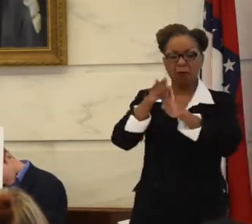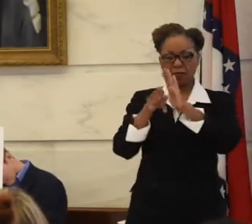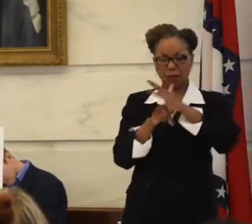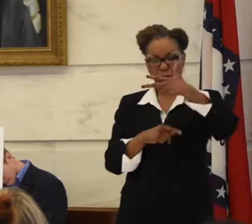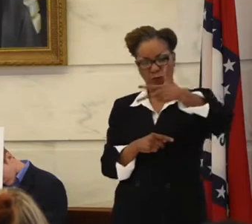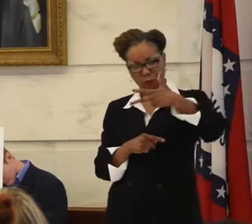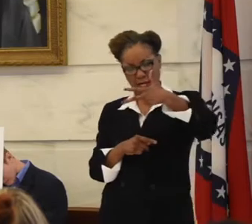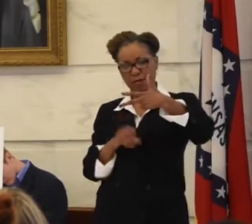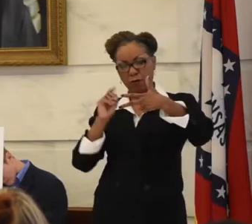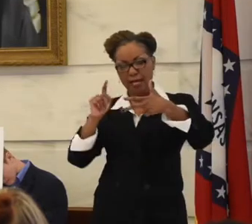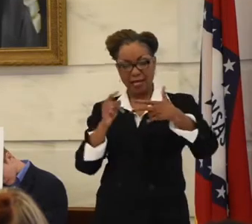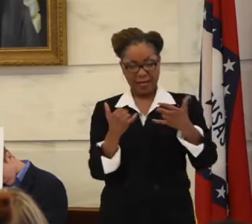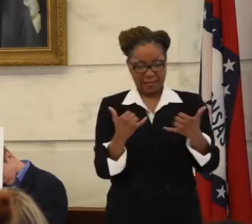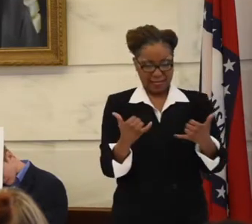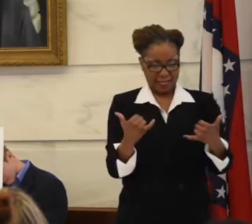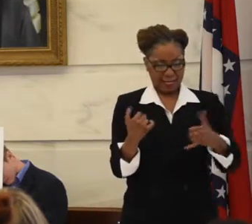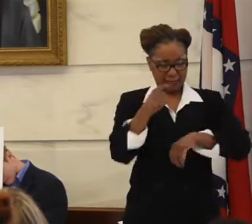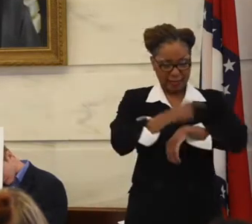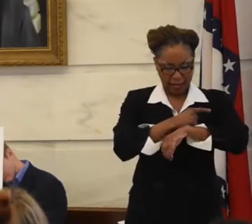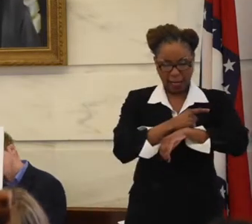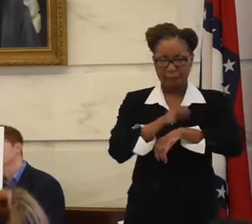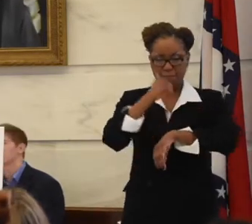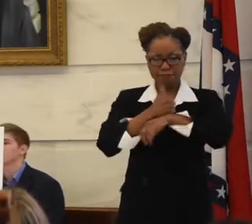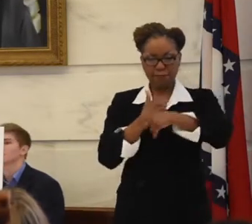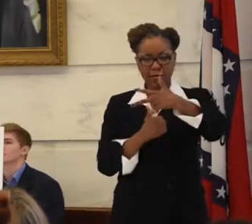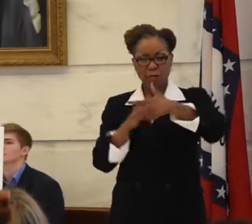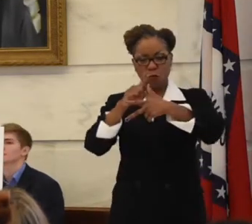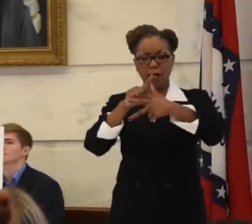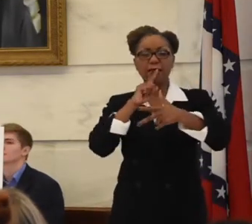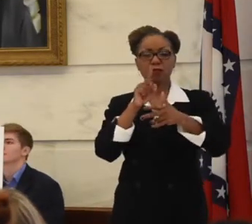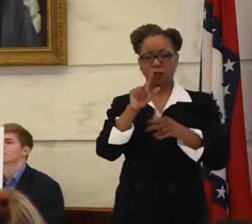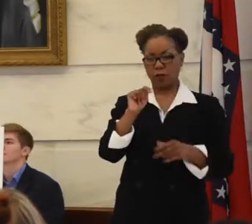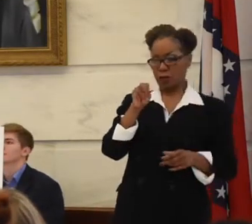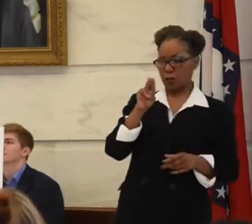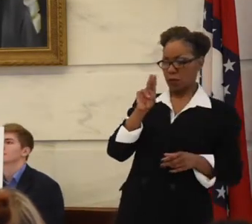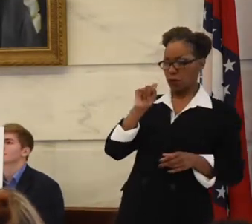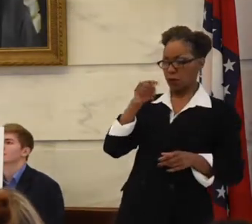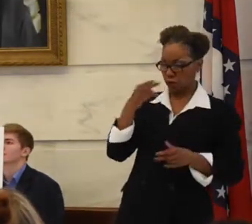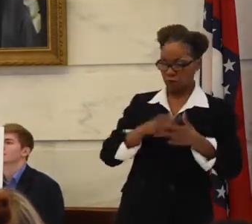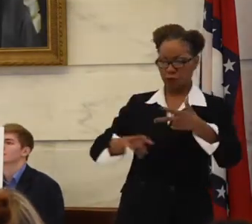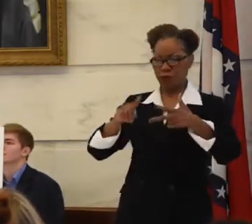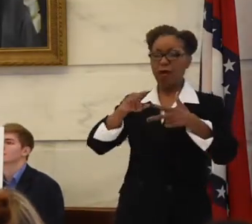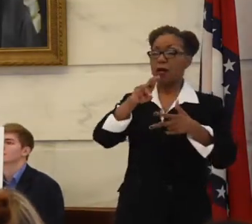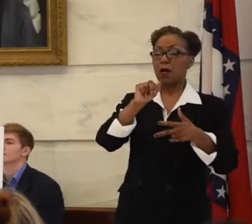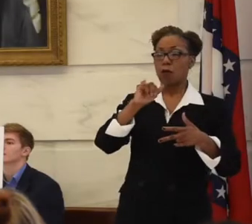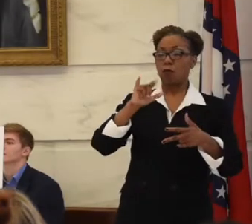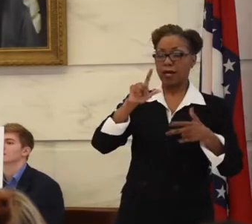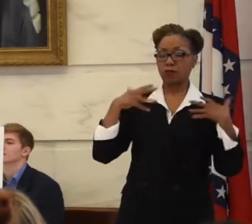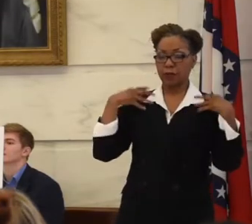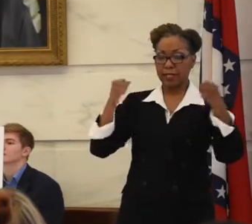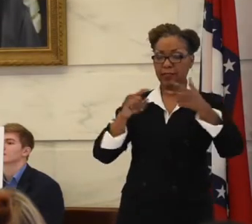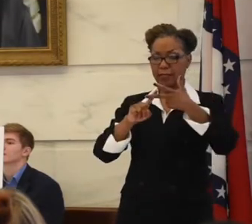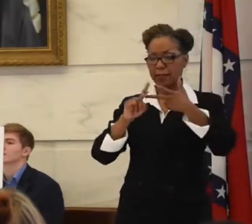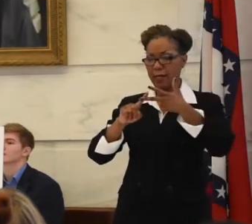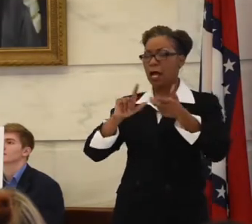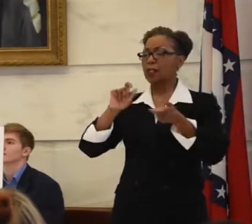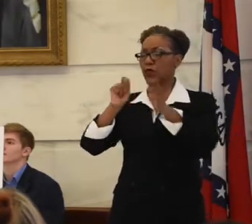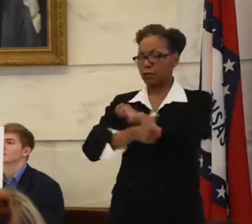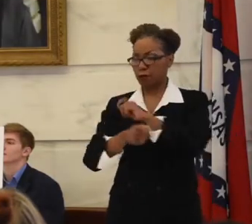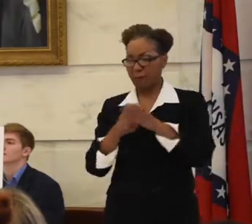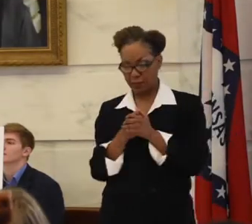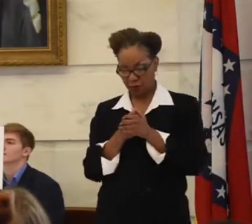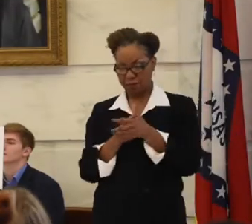principles that this day rests upon. One is truth, one is racial healing, and the other is